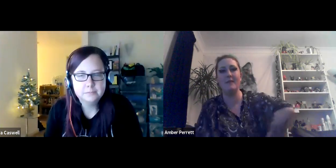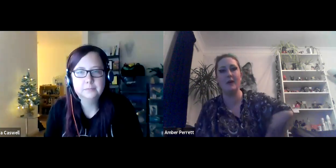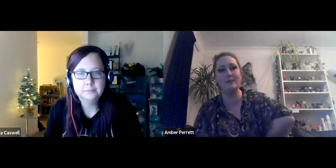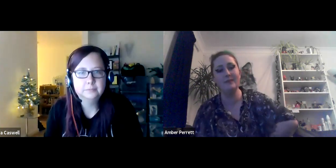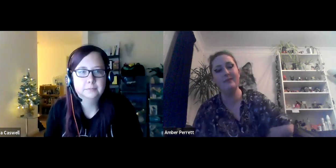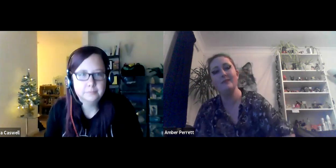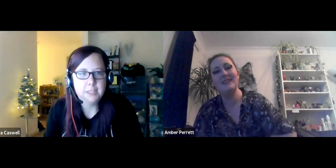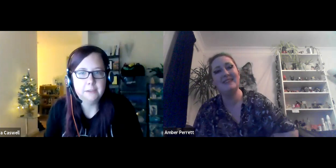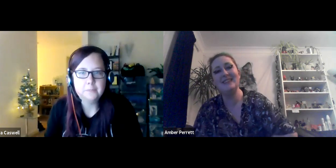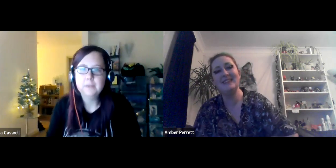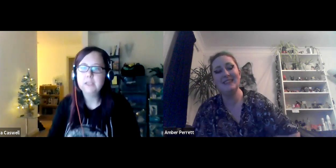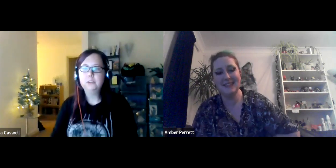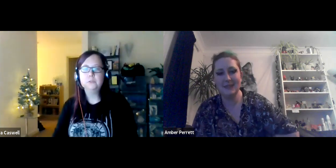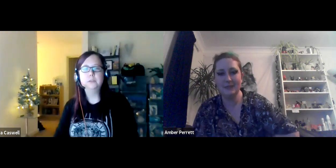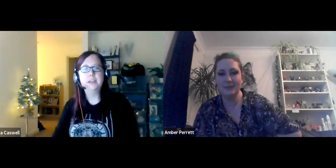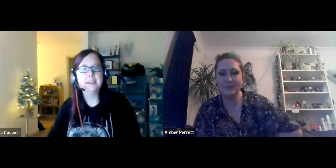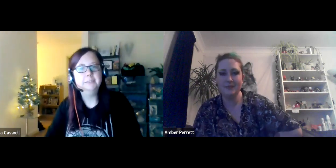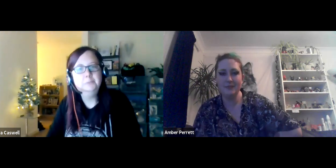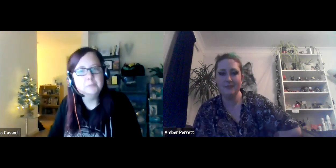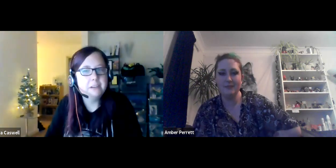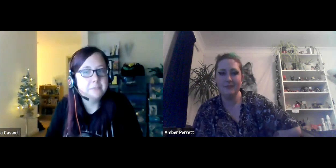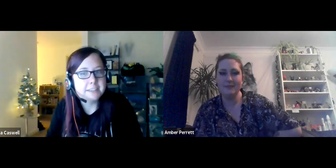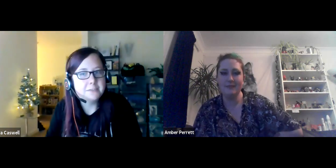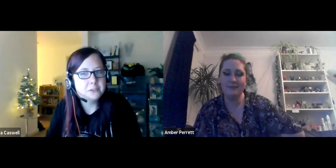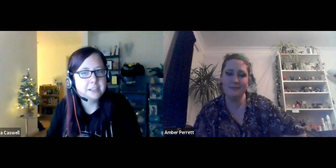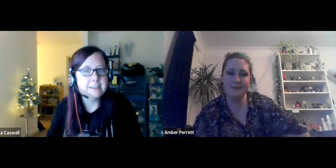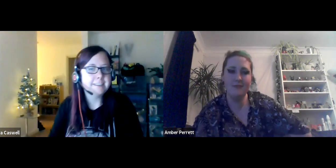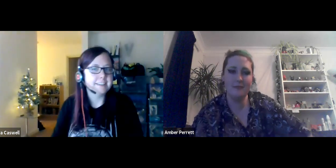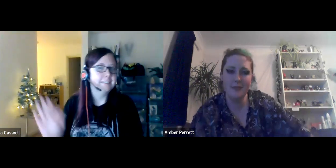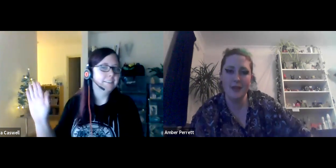fun. Yeah. Cool. Okay. Well, thanks for joining us, and